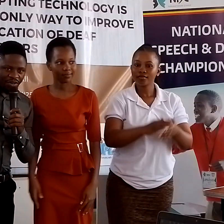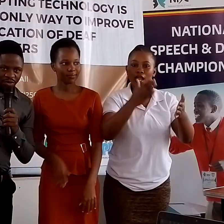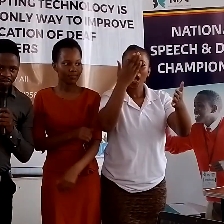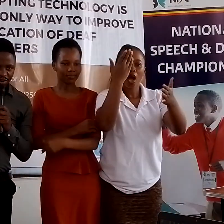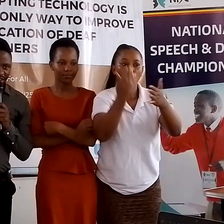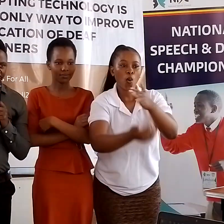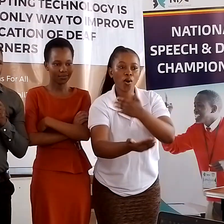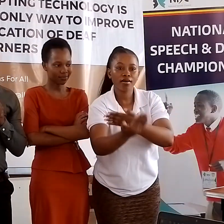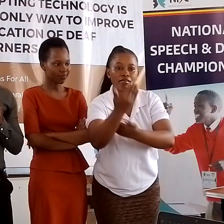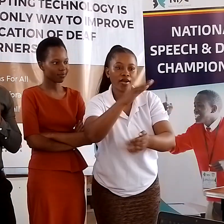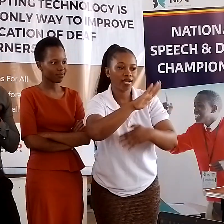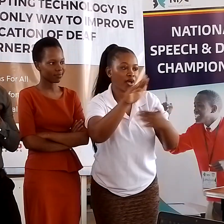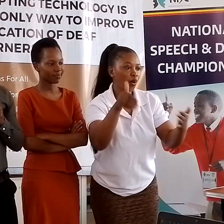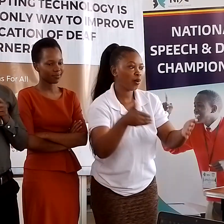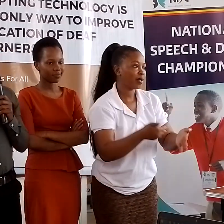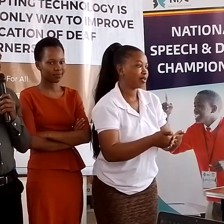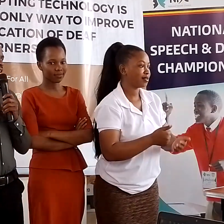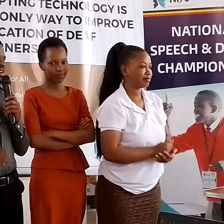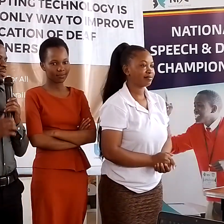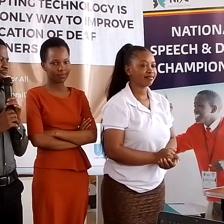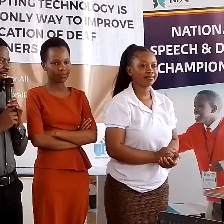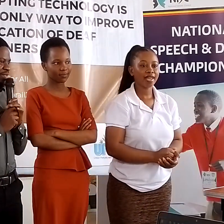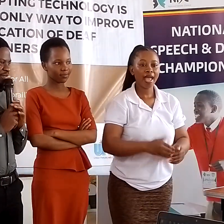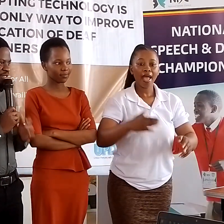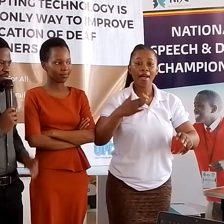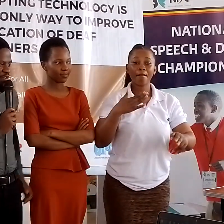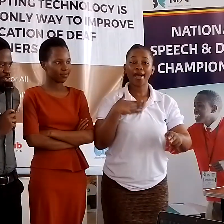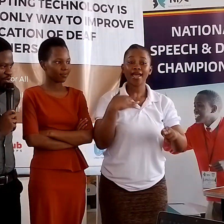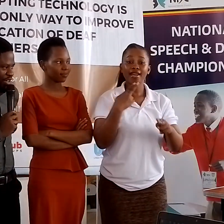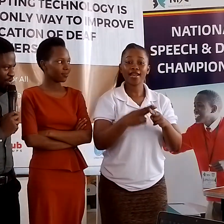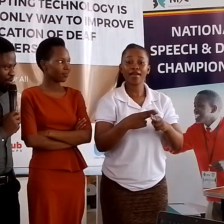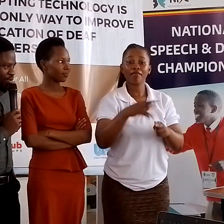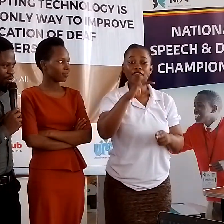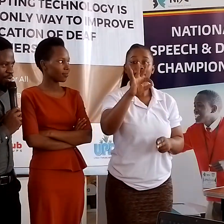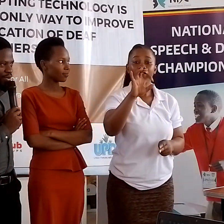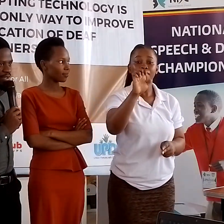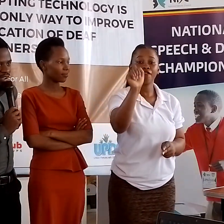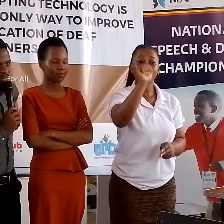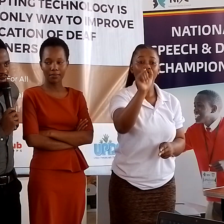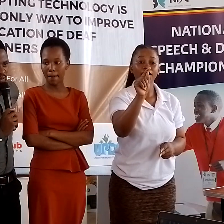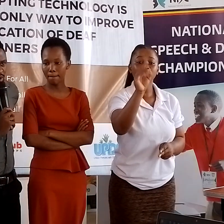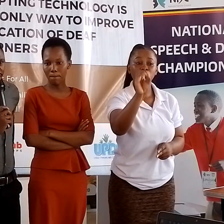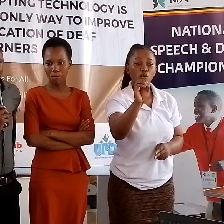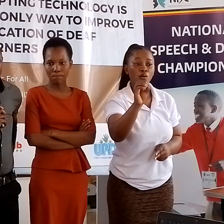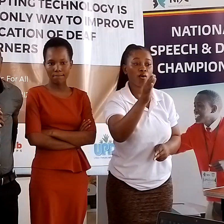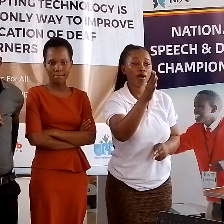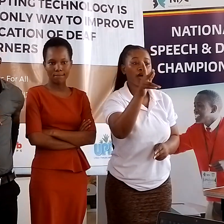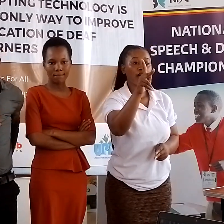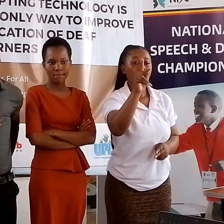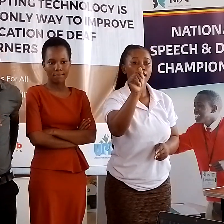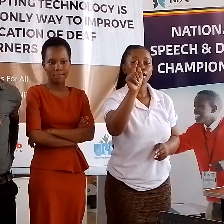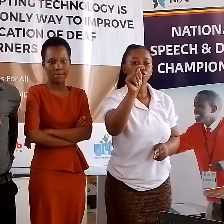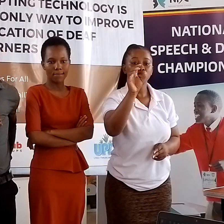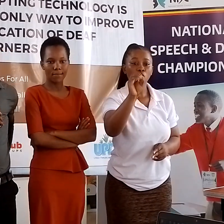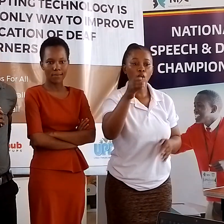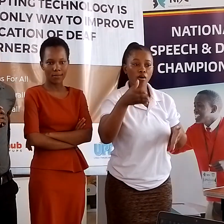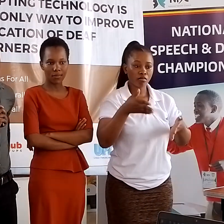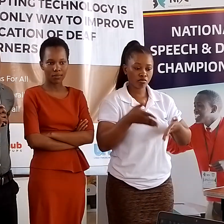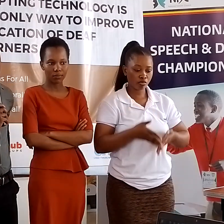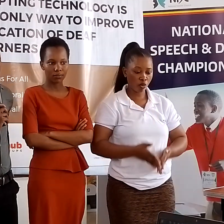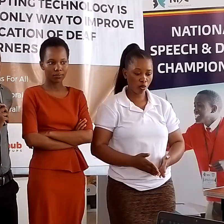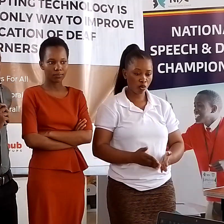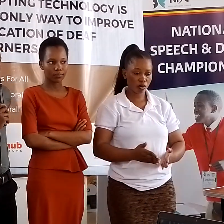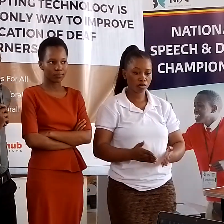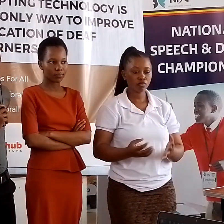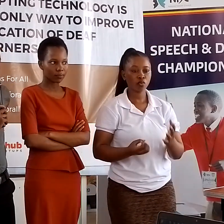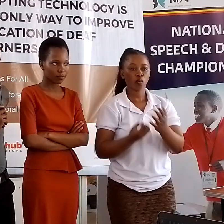A very good morning, everyone. My name is Festo Kato. I'm a born and raised of